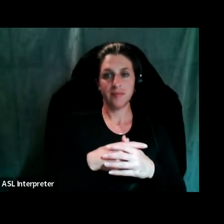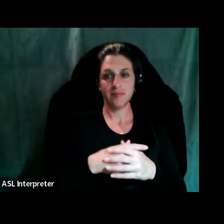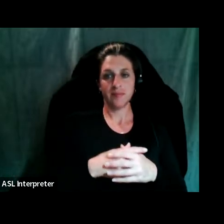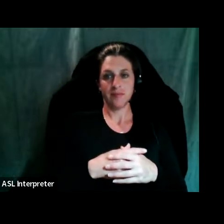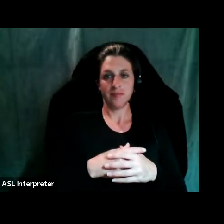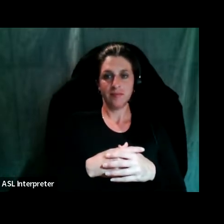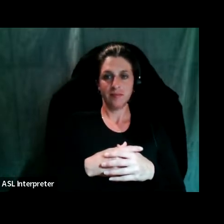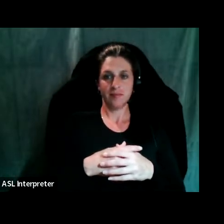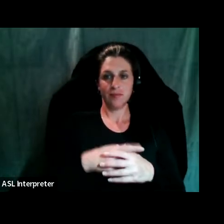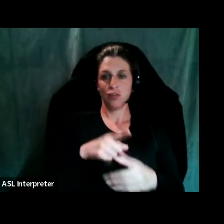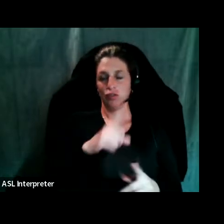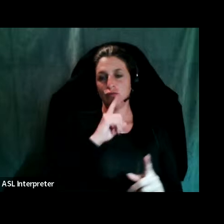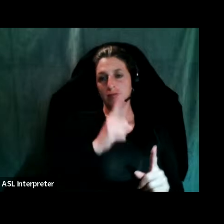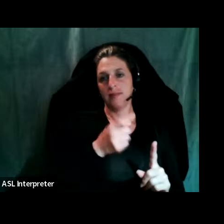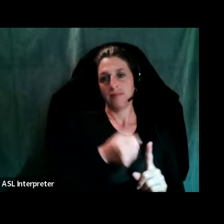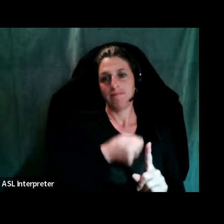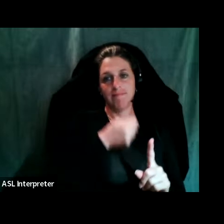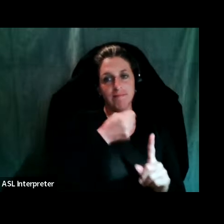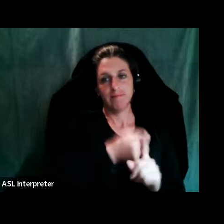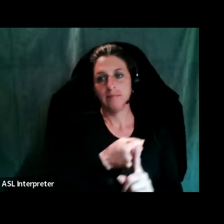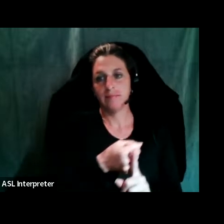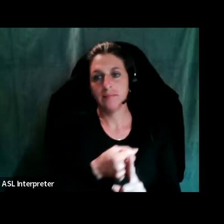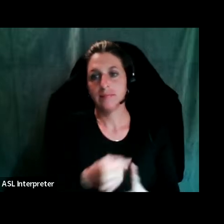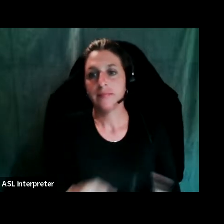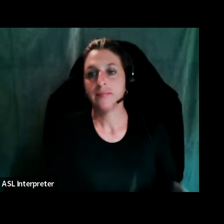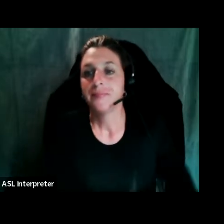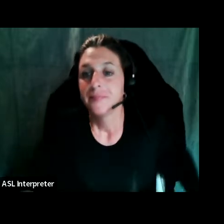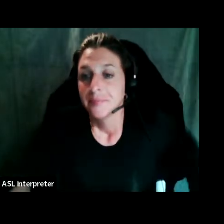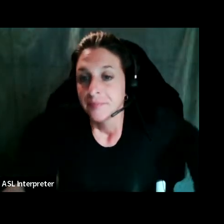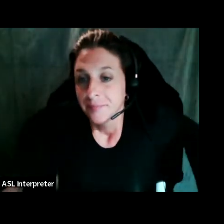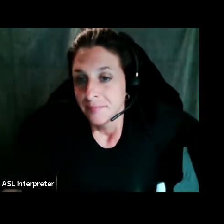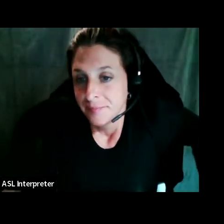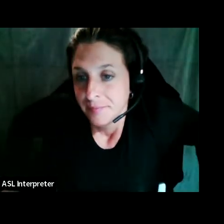really impactful, and you're very,